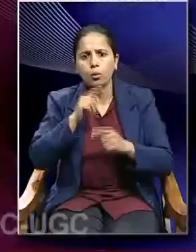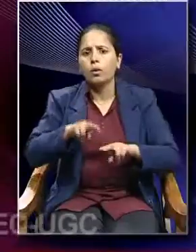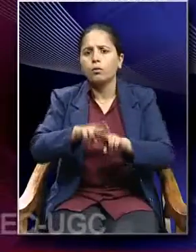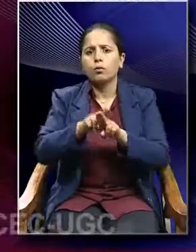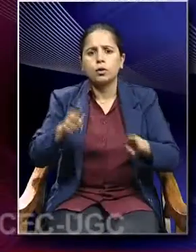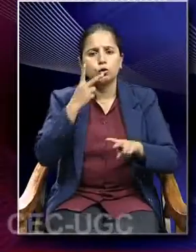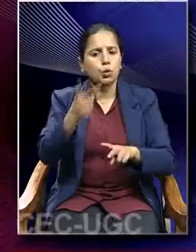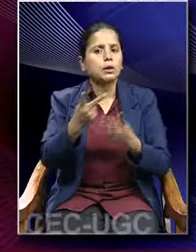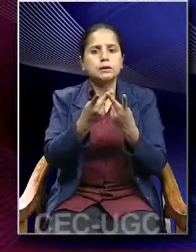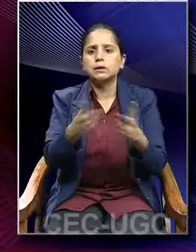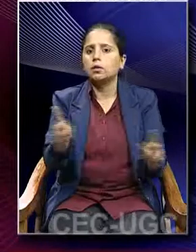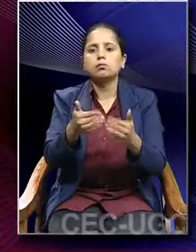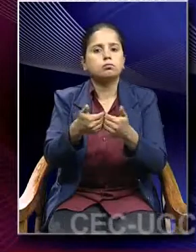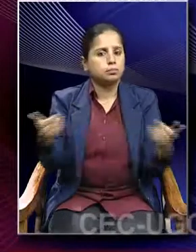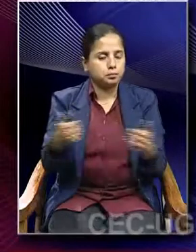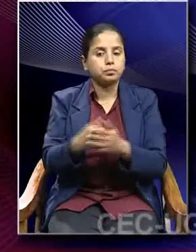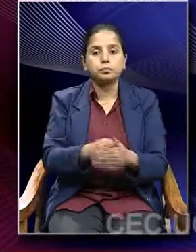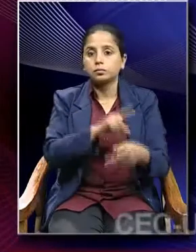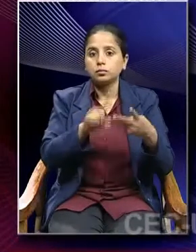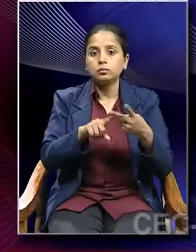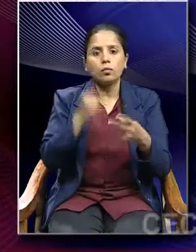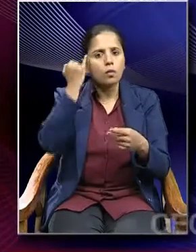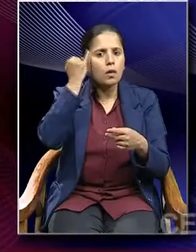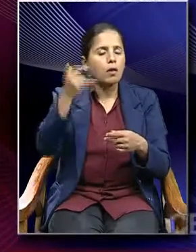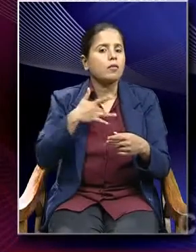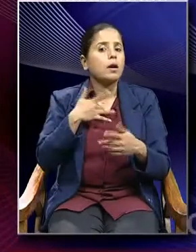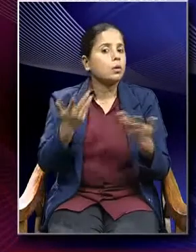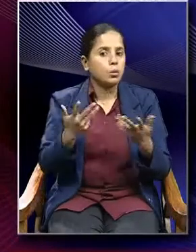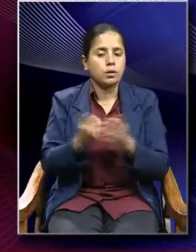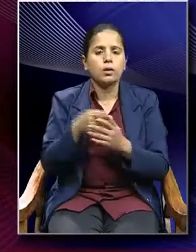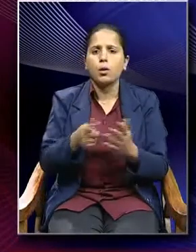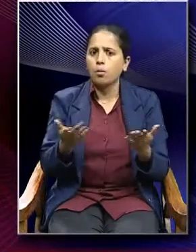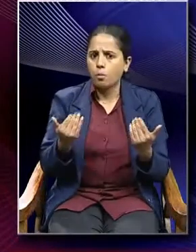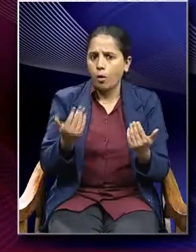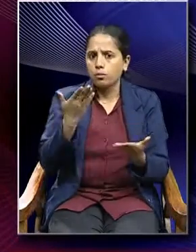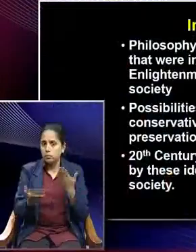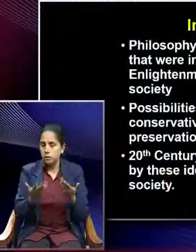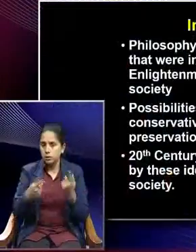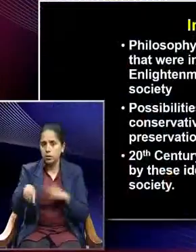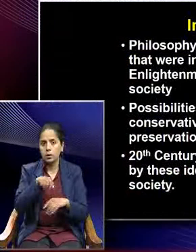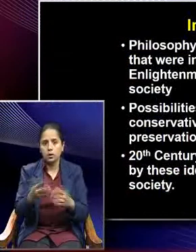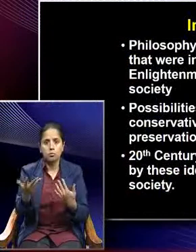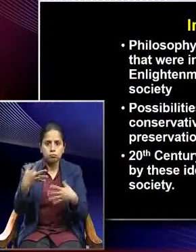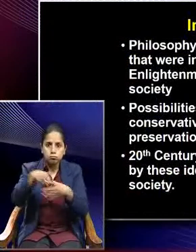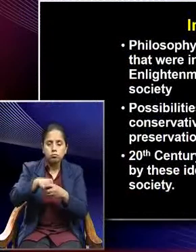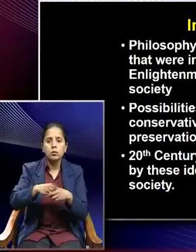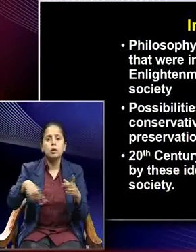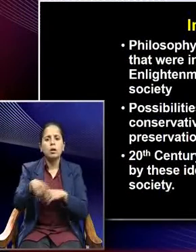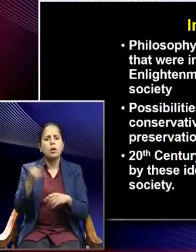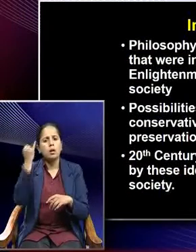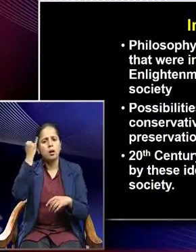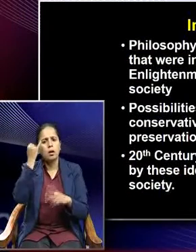two different domains. The second ideology was the possibility of incorporating conservative